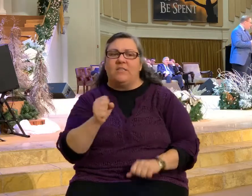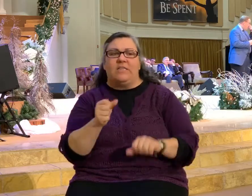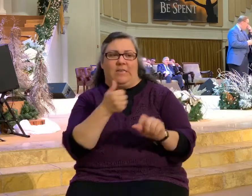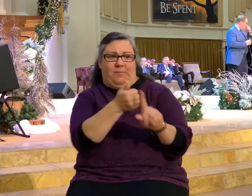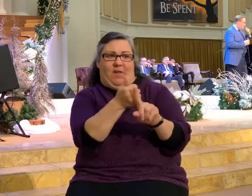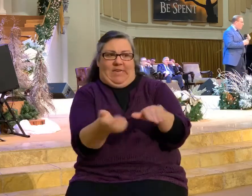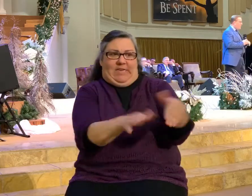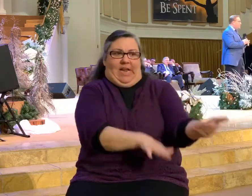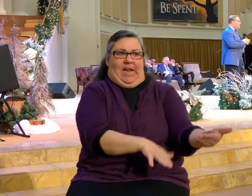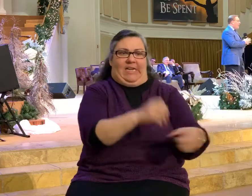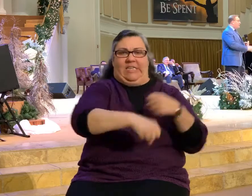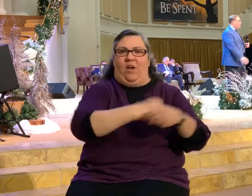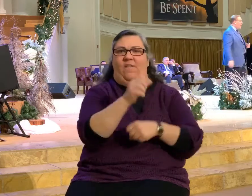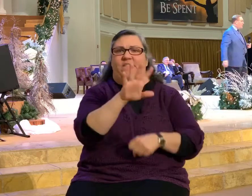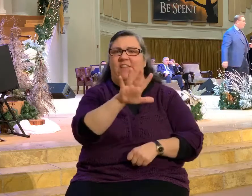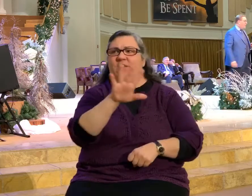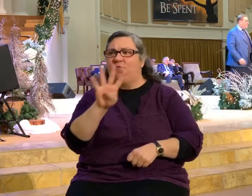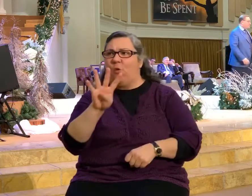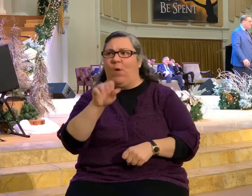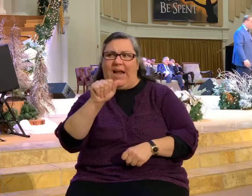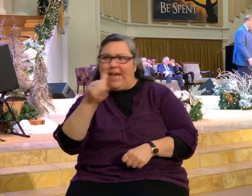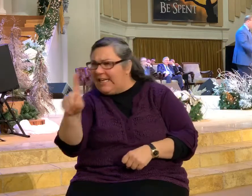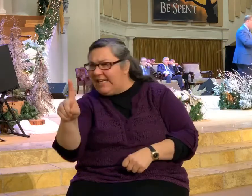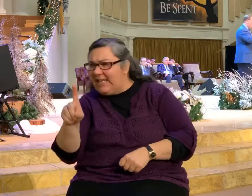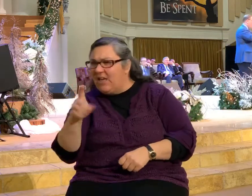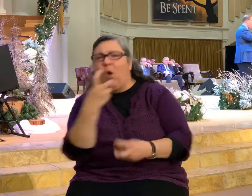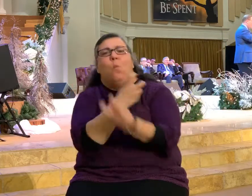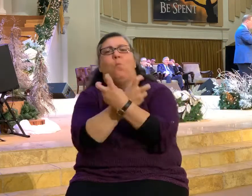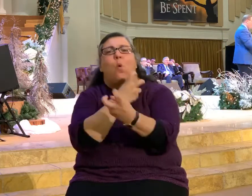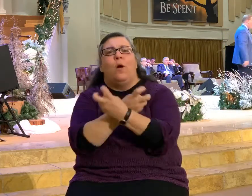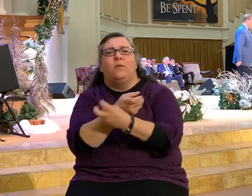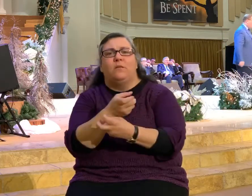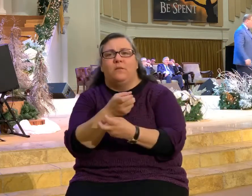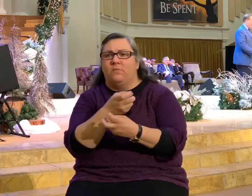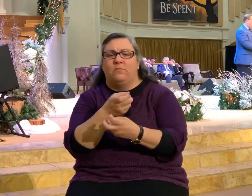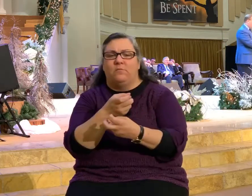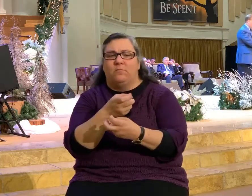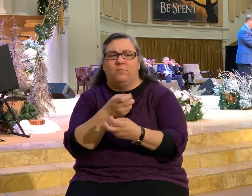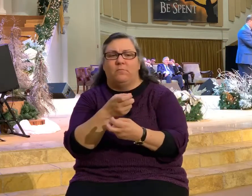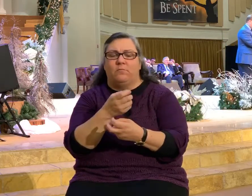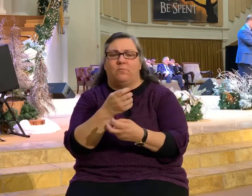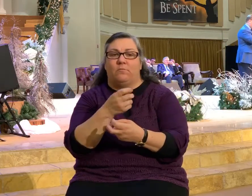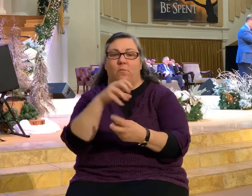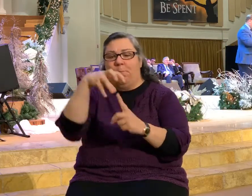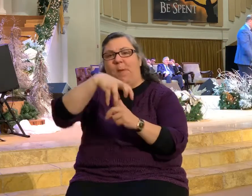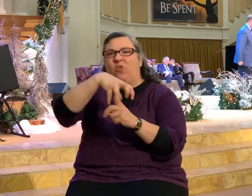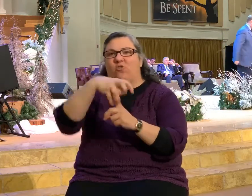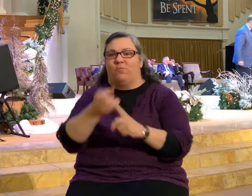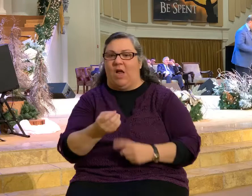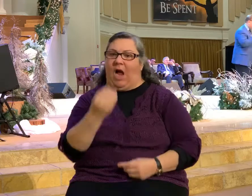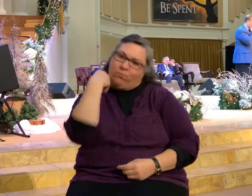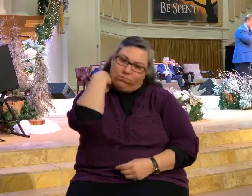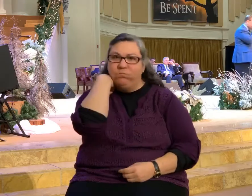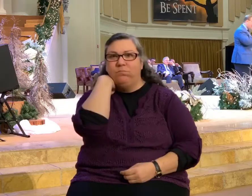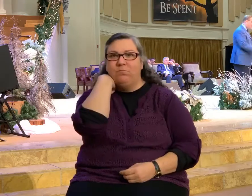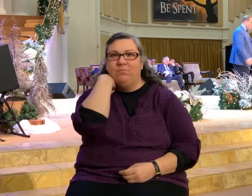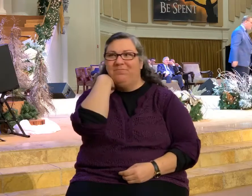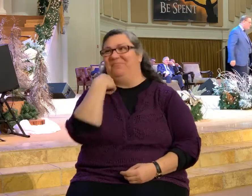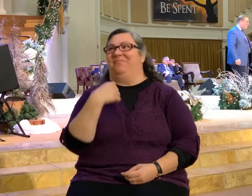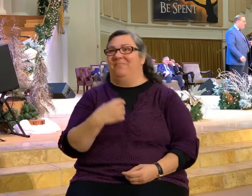AD. He was poisoned by his wife, who gave him some of those wonderful Italian mushrooms. Think twice before you eat them the next time that your